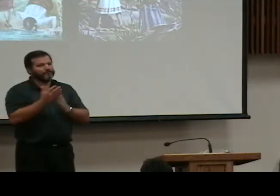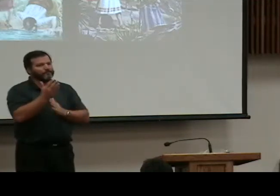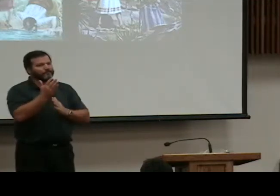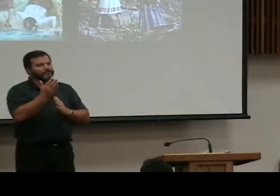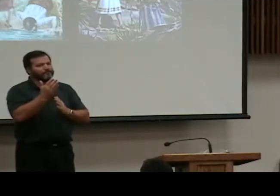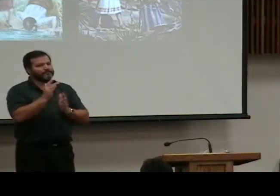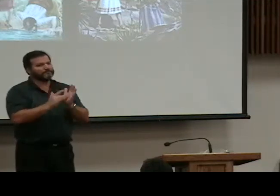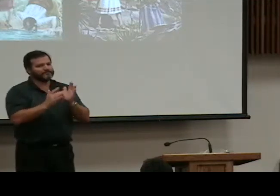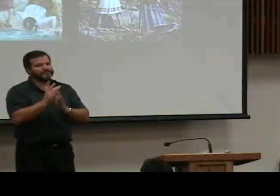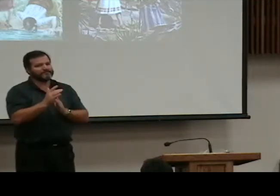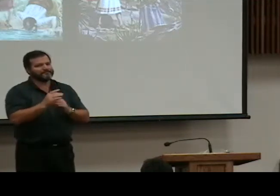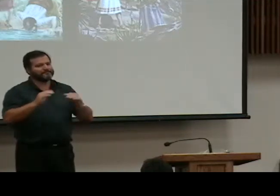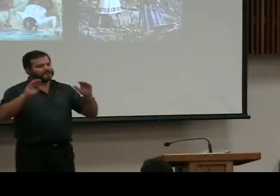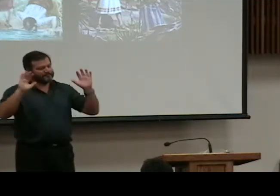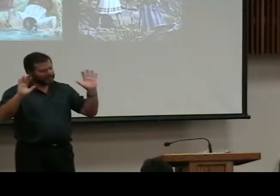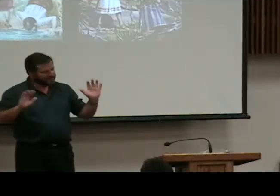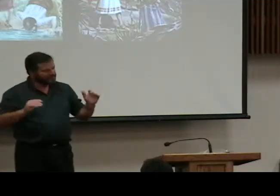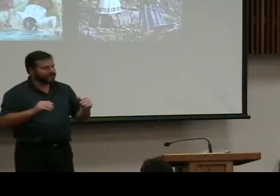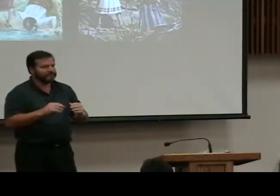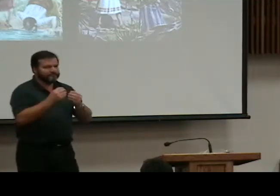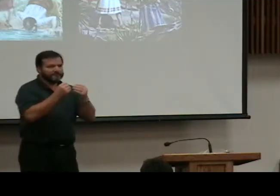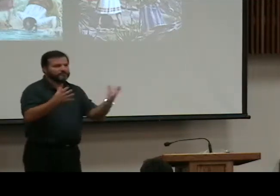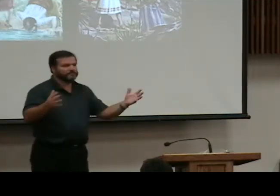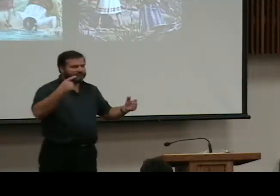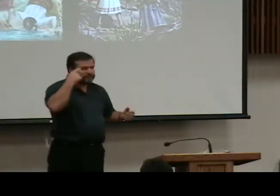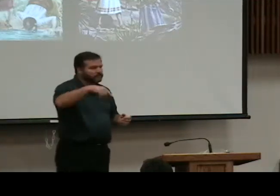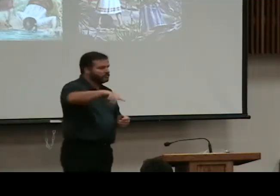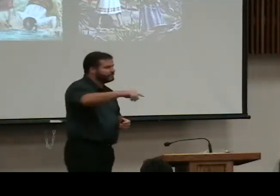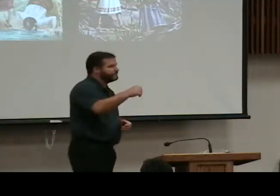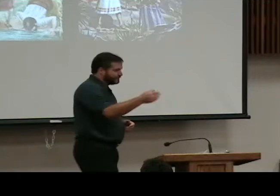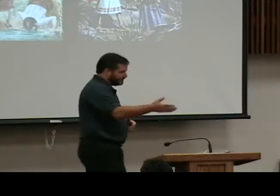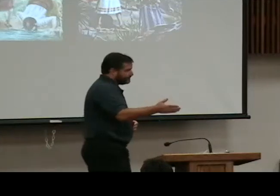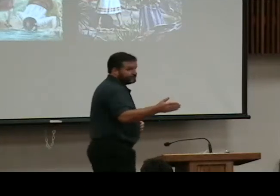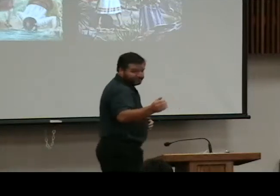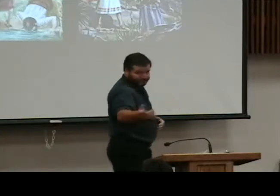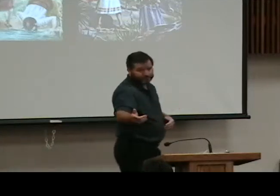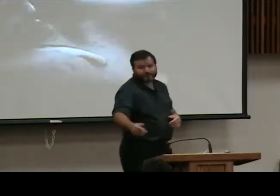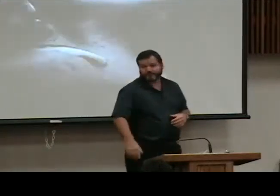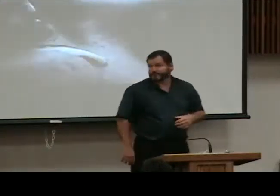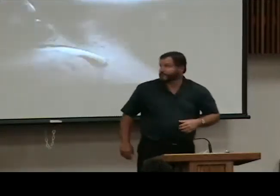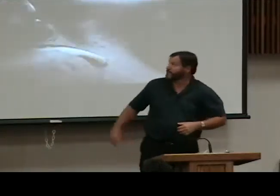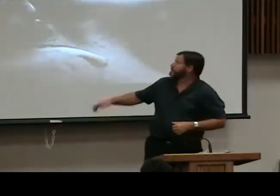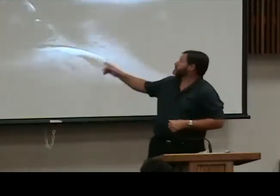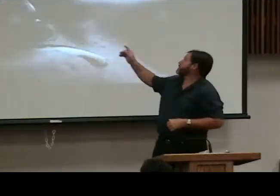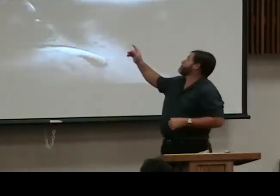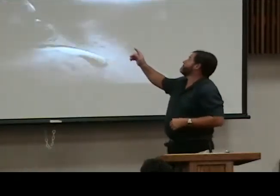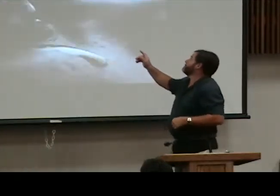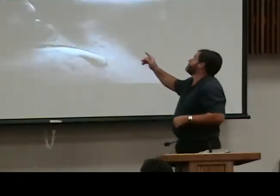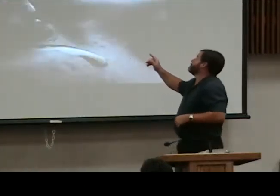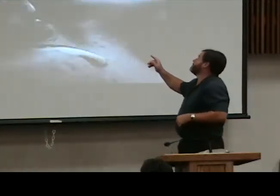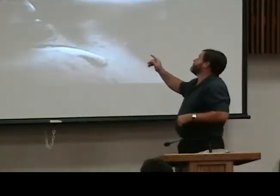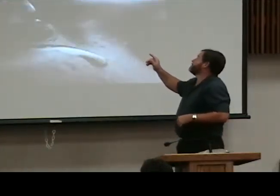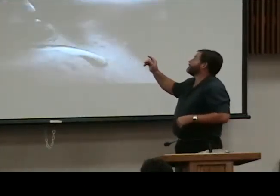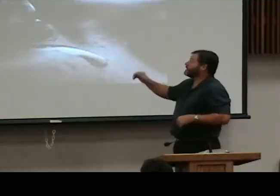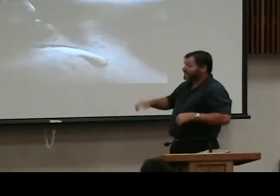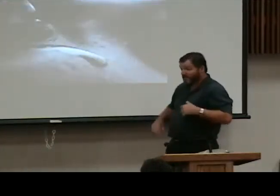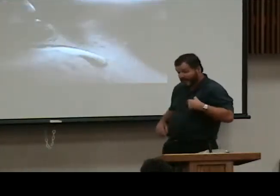through Jesus who wants to talk to us. Our